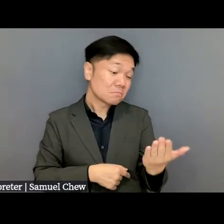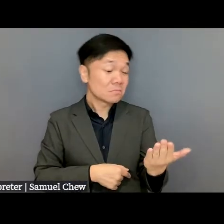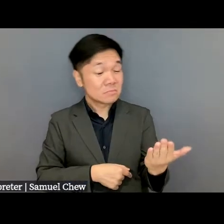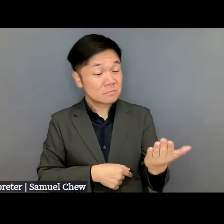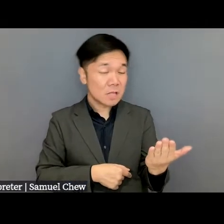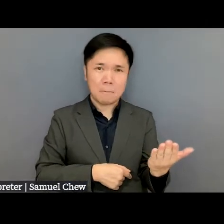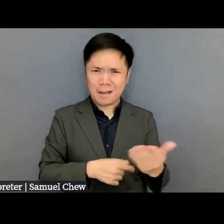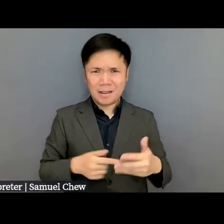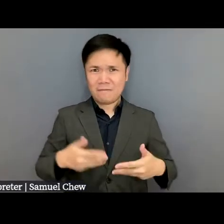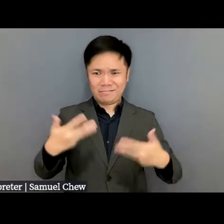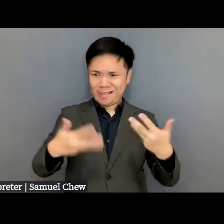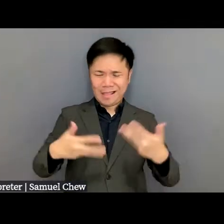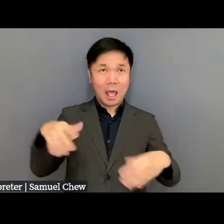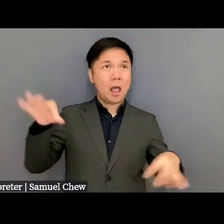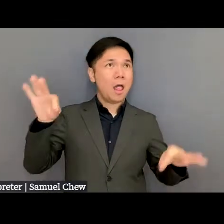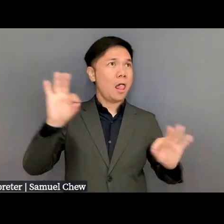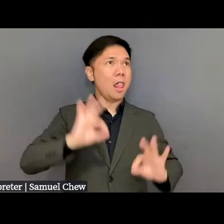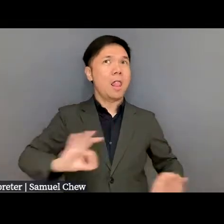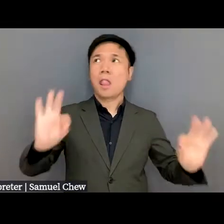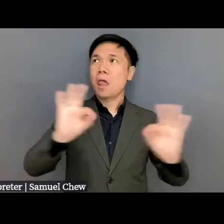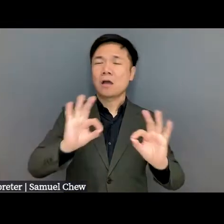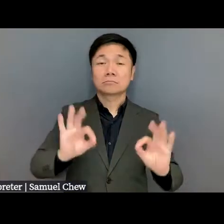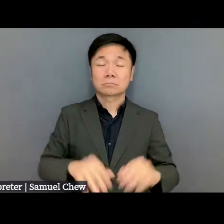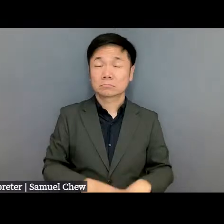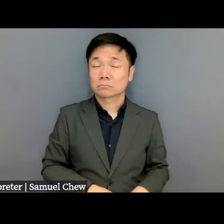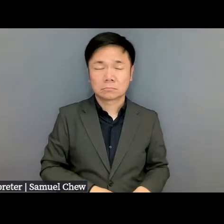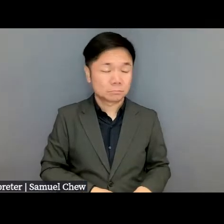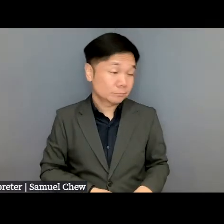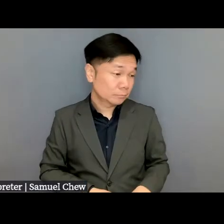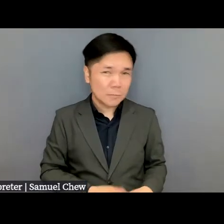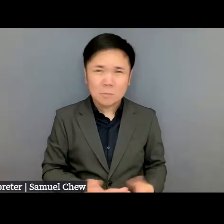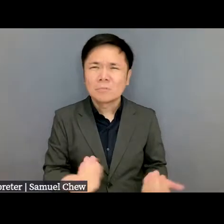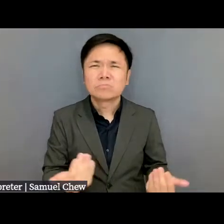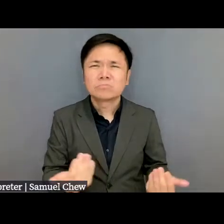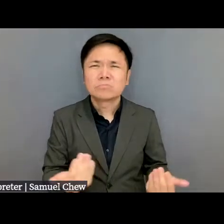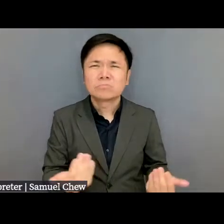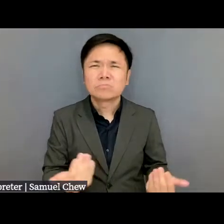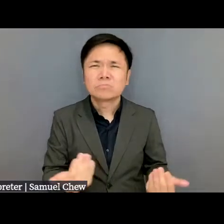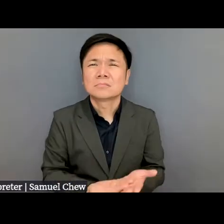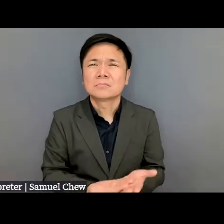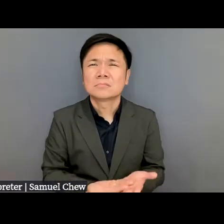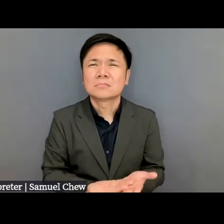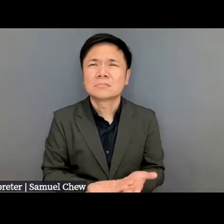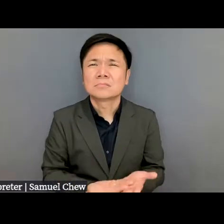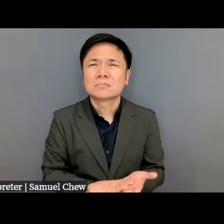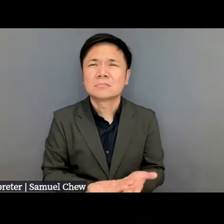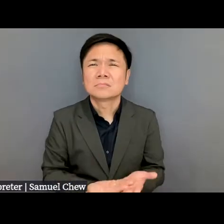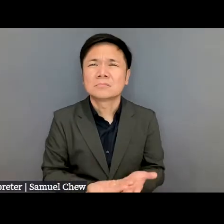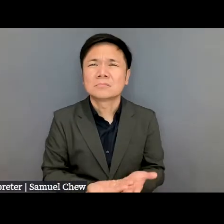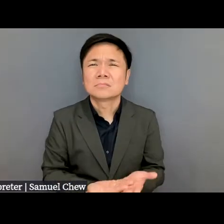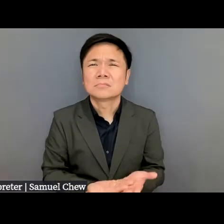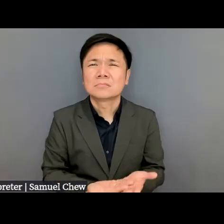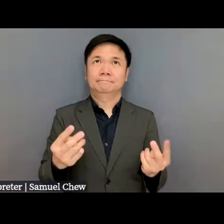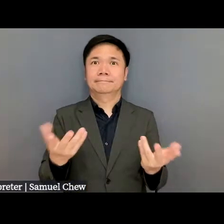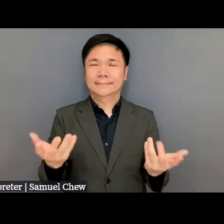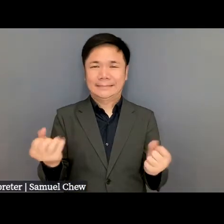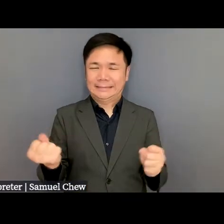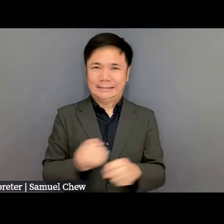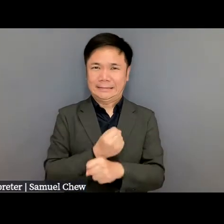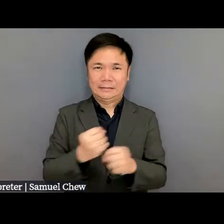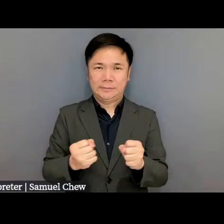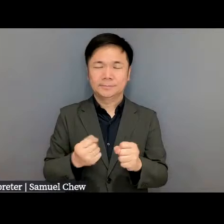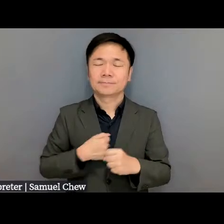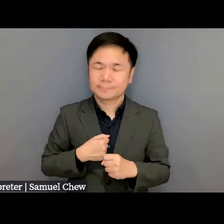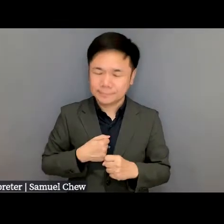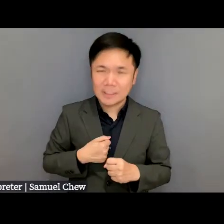this is the occasion, this is the thing. We outside and besides this, we make our